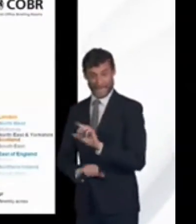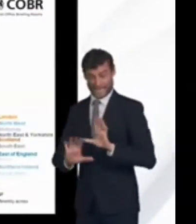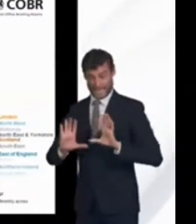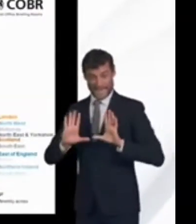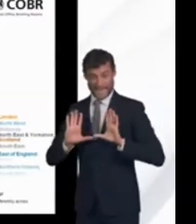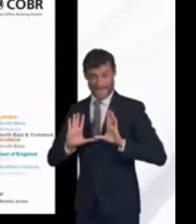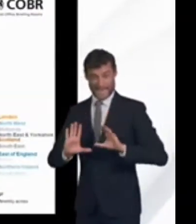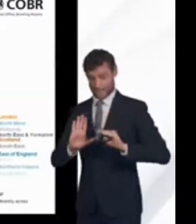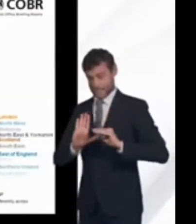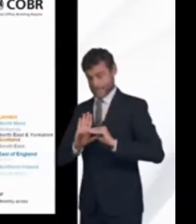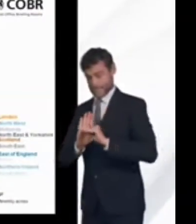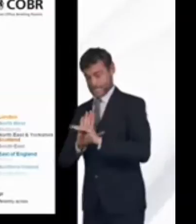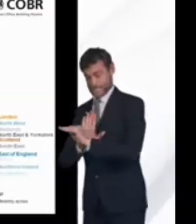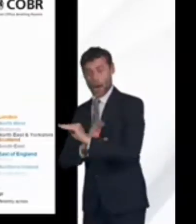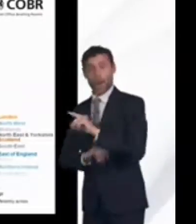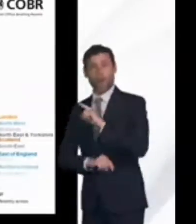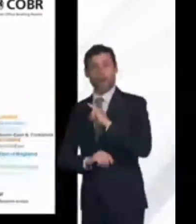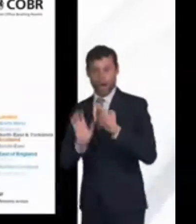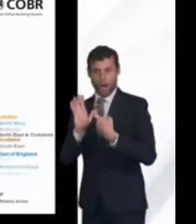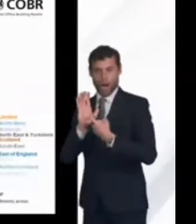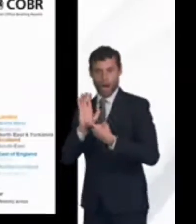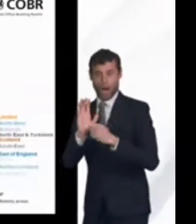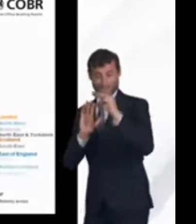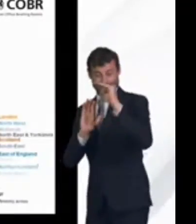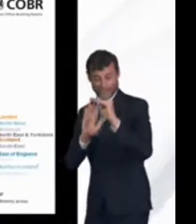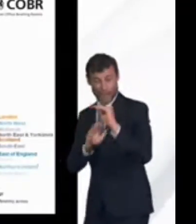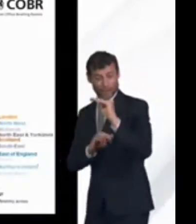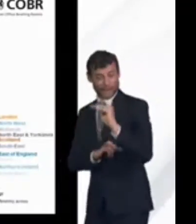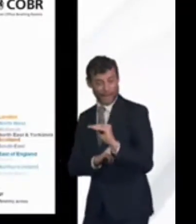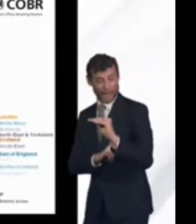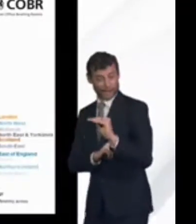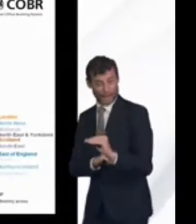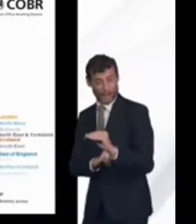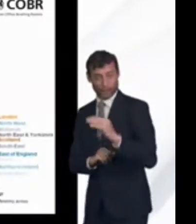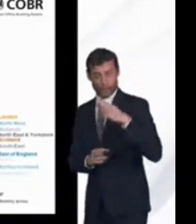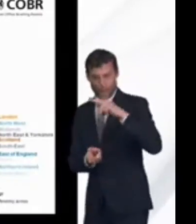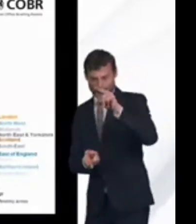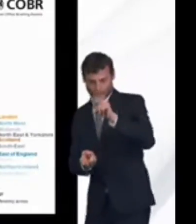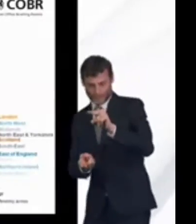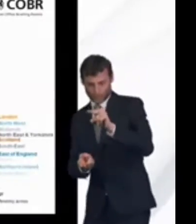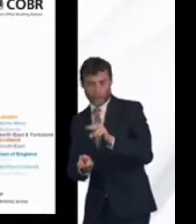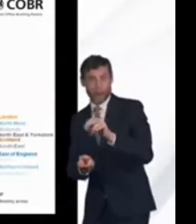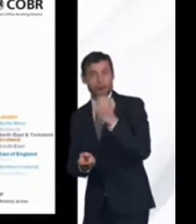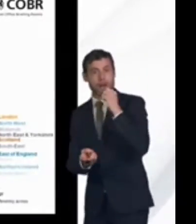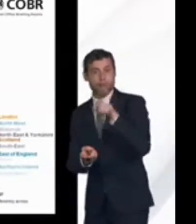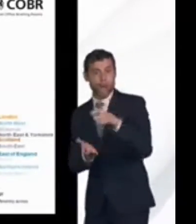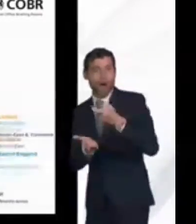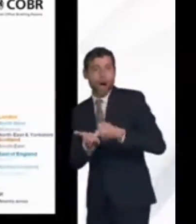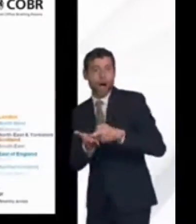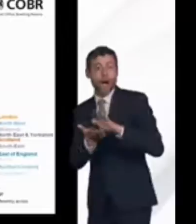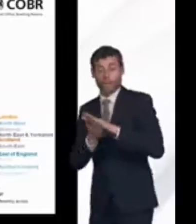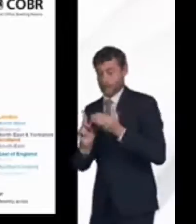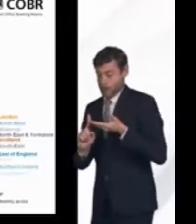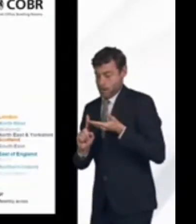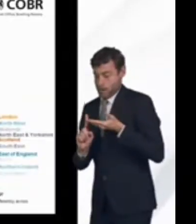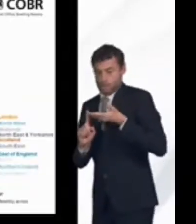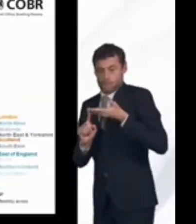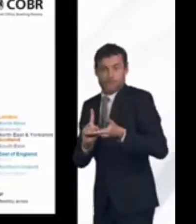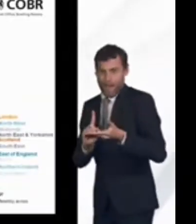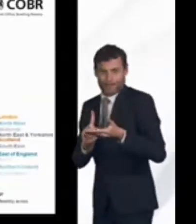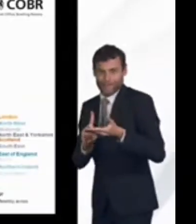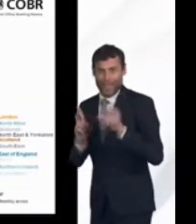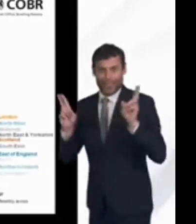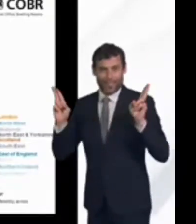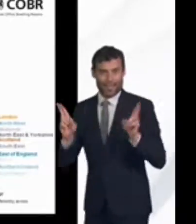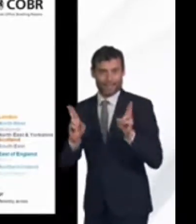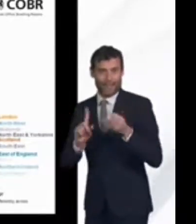order to get the R down further, to continue to keep it down, and to make sure that the number of people in hospital comes down right the